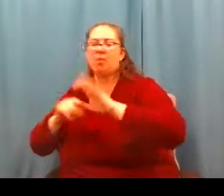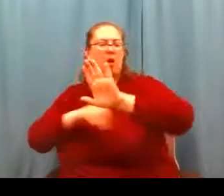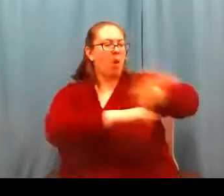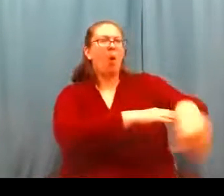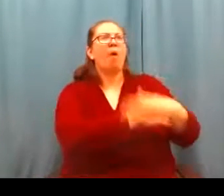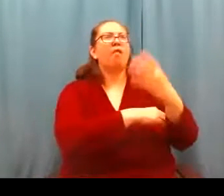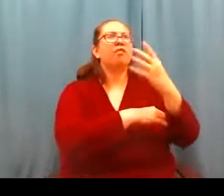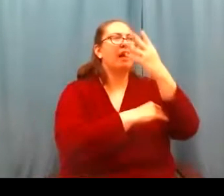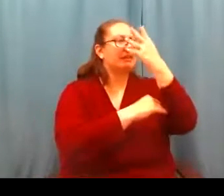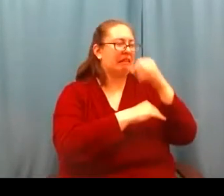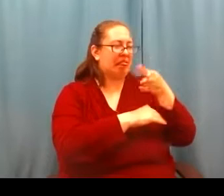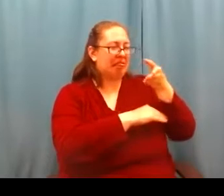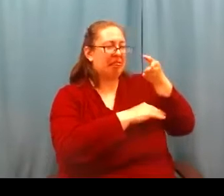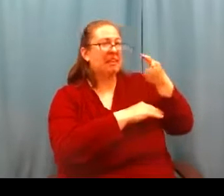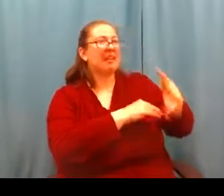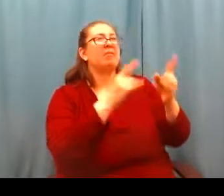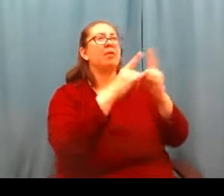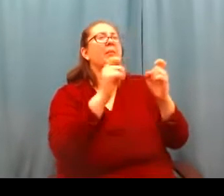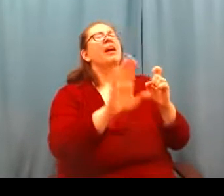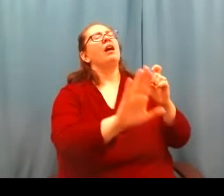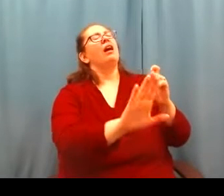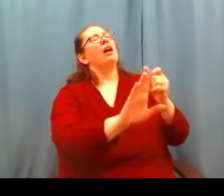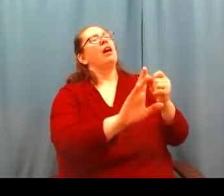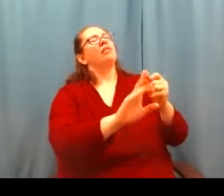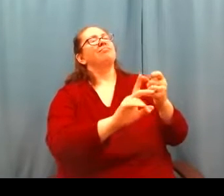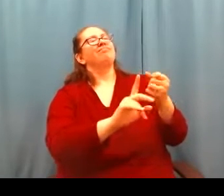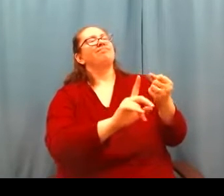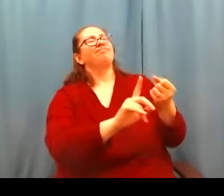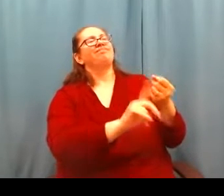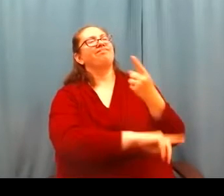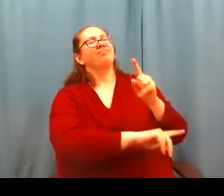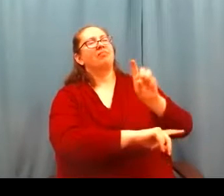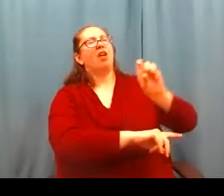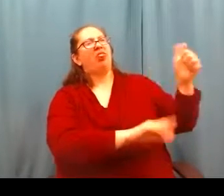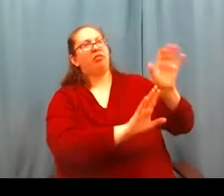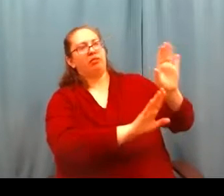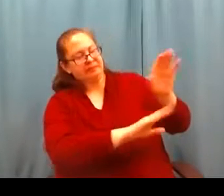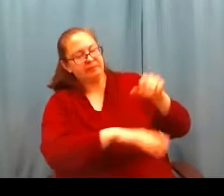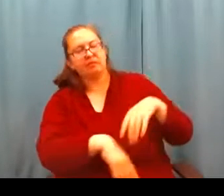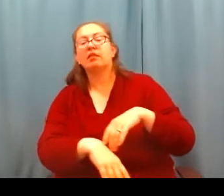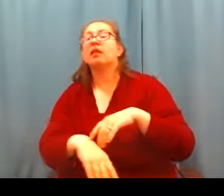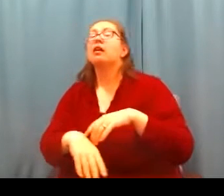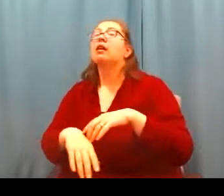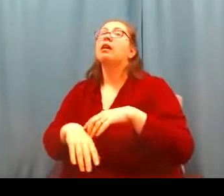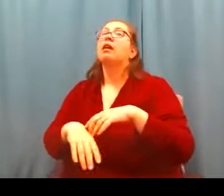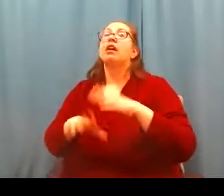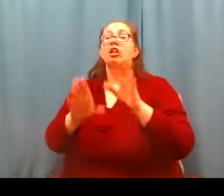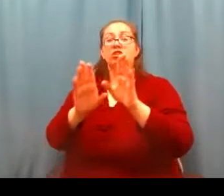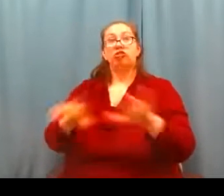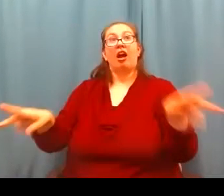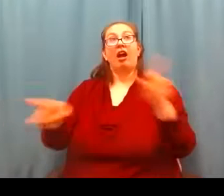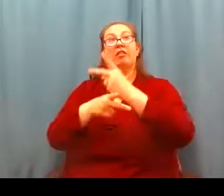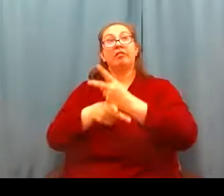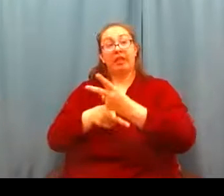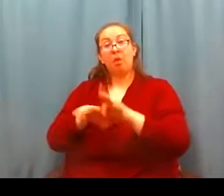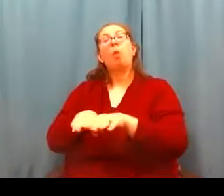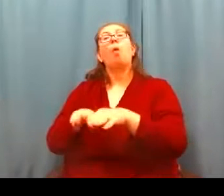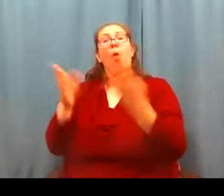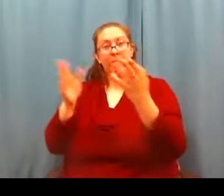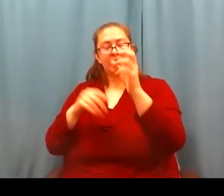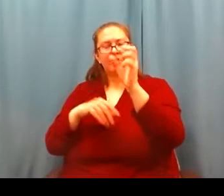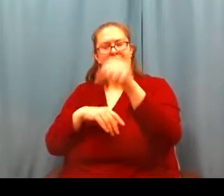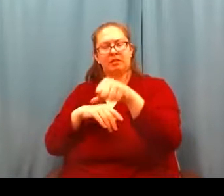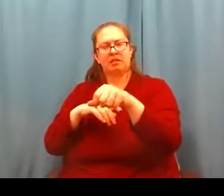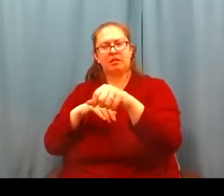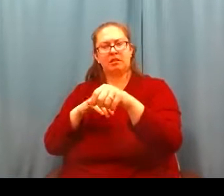whole nother thing. But day camps, childcare is open, but childcare generally is defined